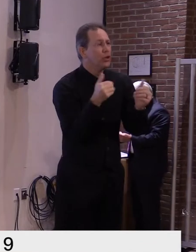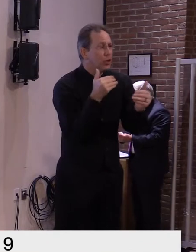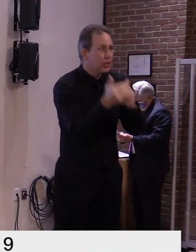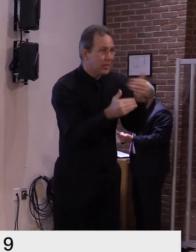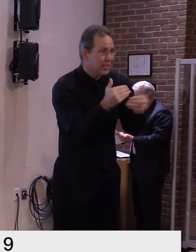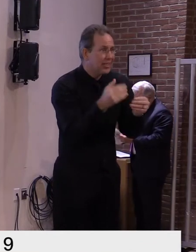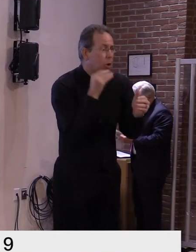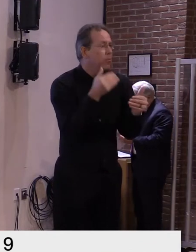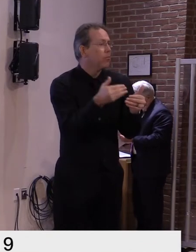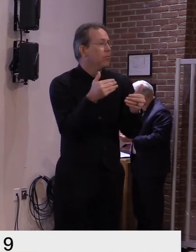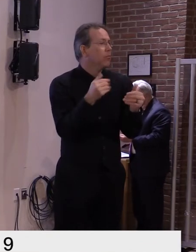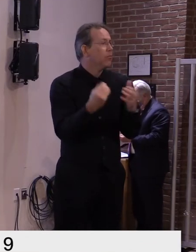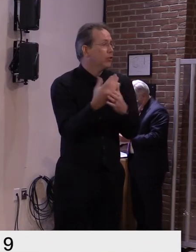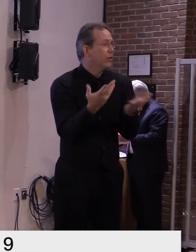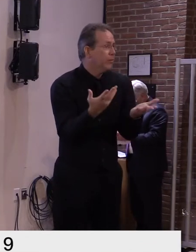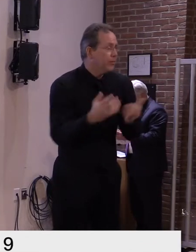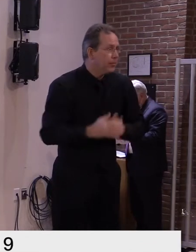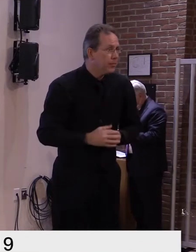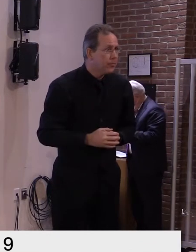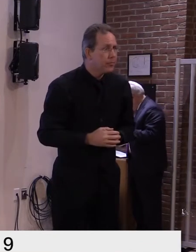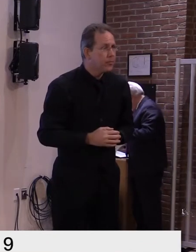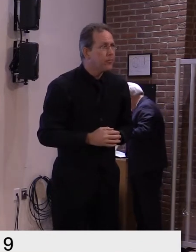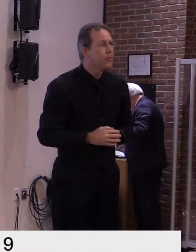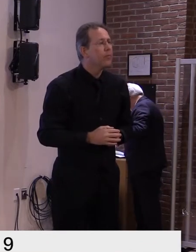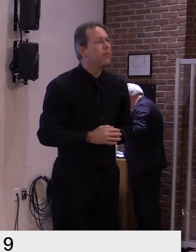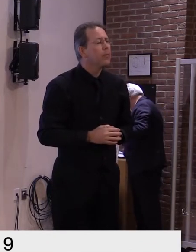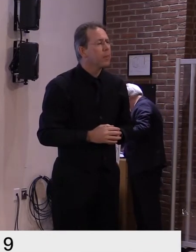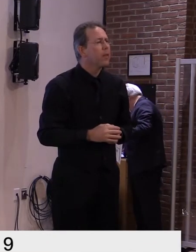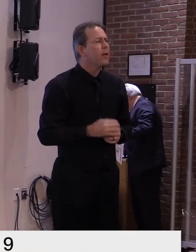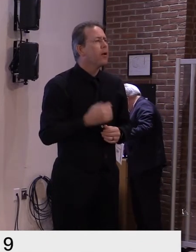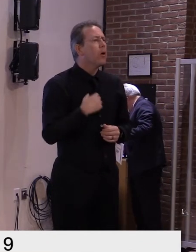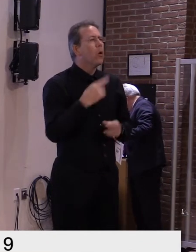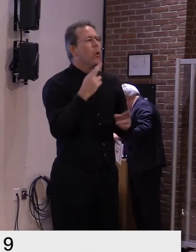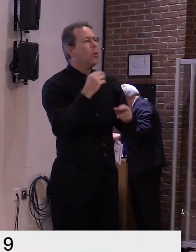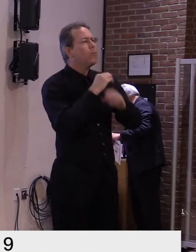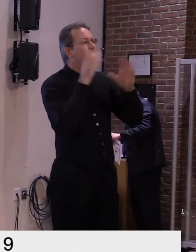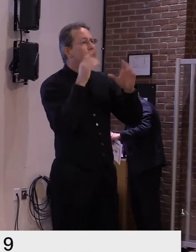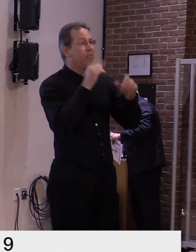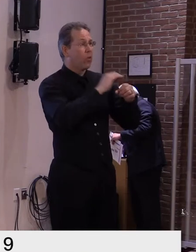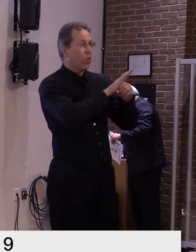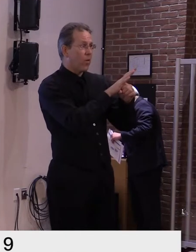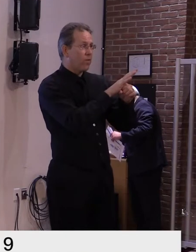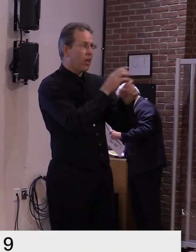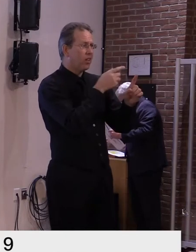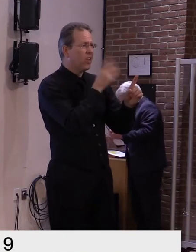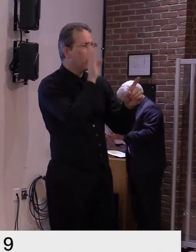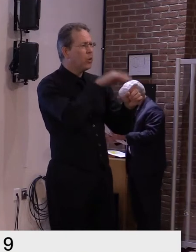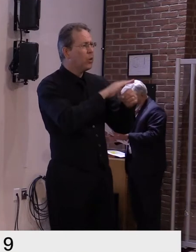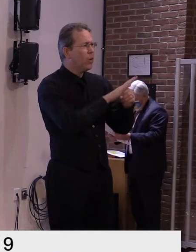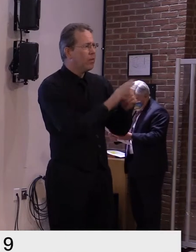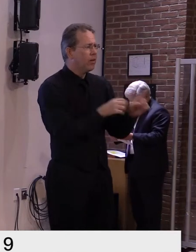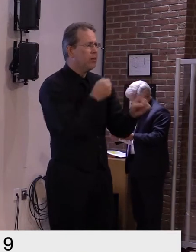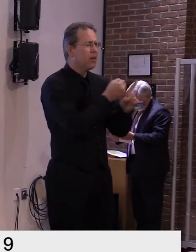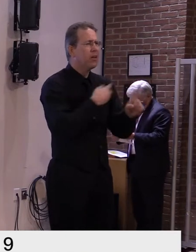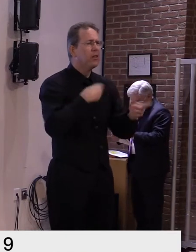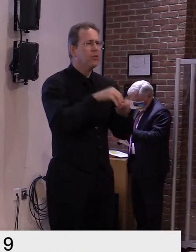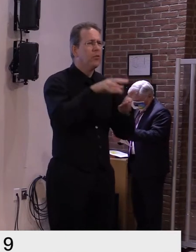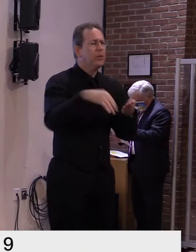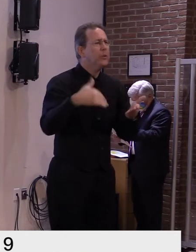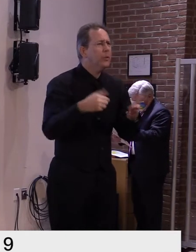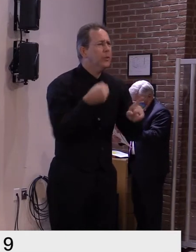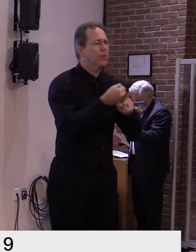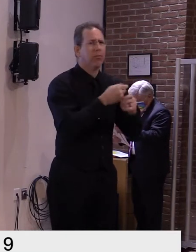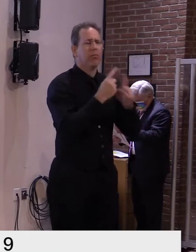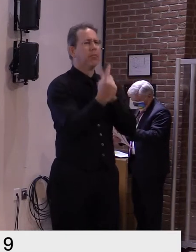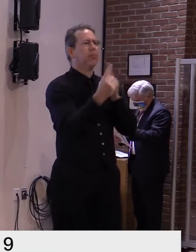is focused on mitigating the impact of the emergency on students from an educational perspective. To do that, we'll require